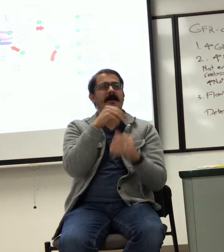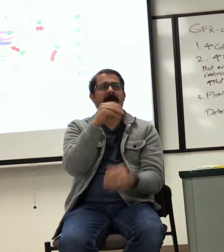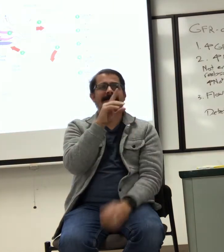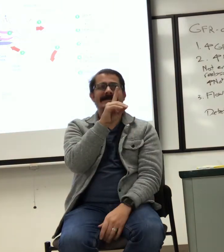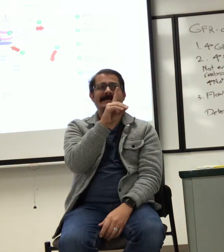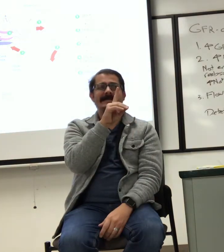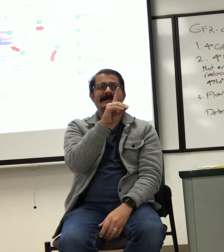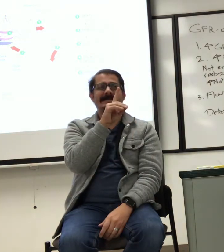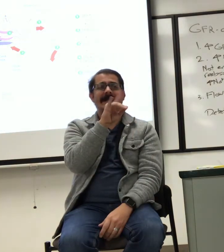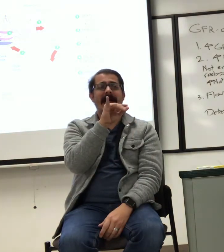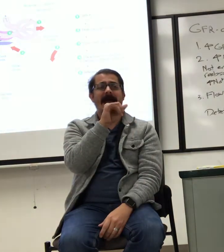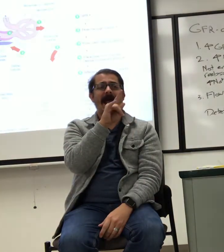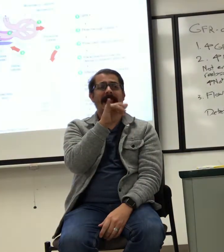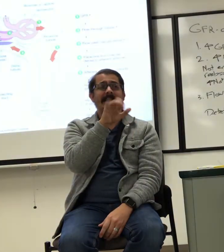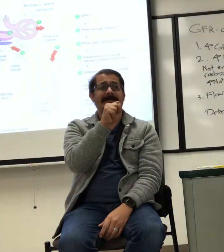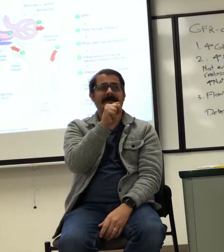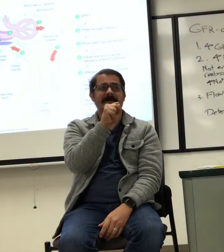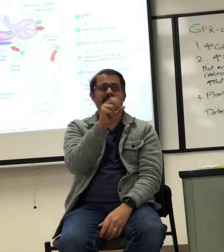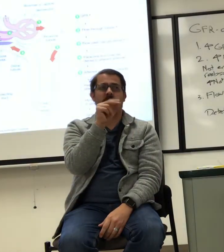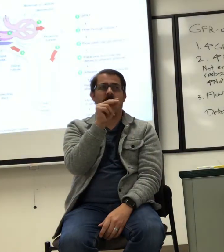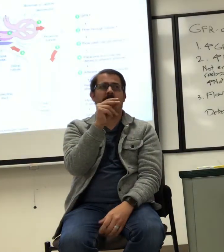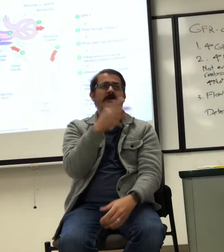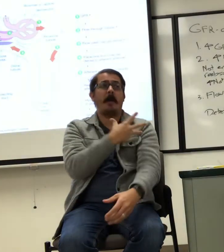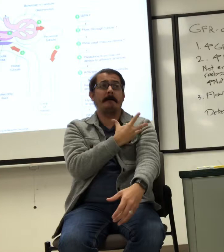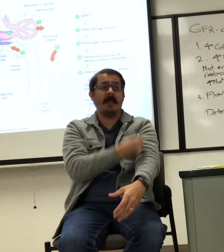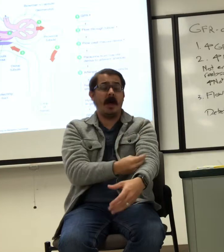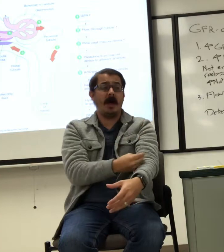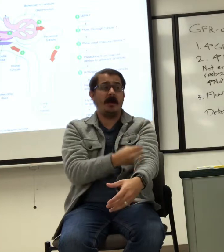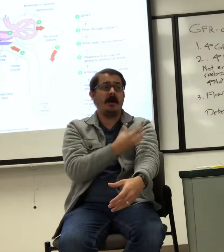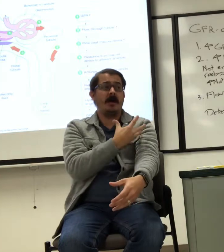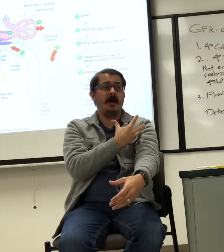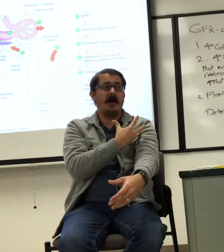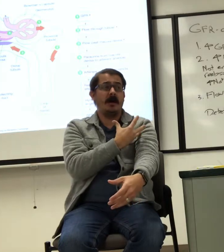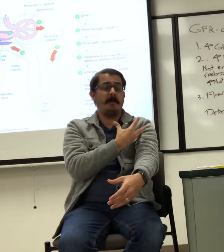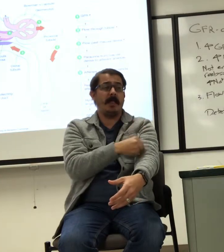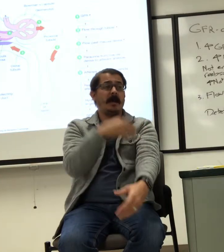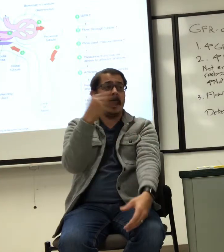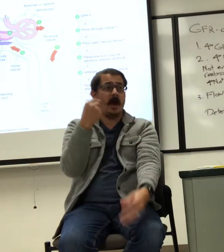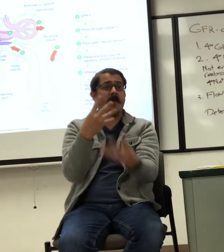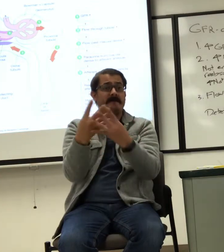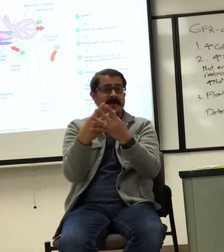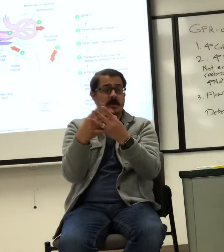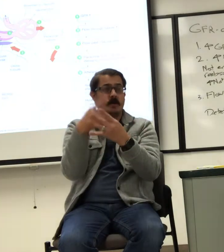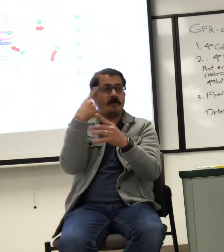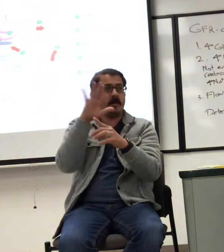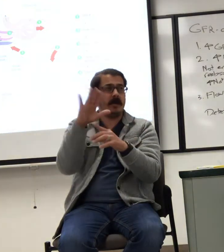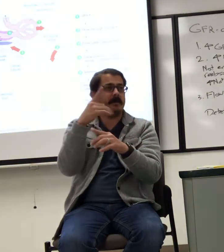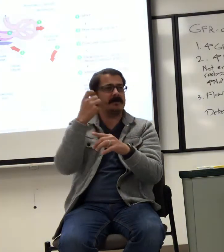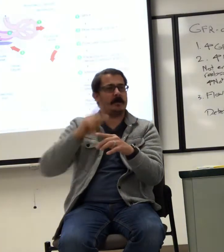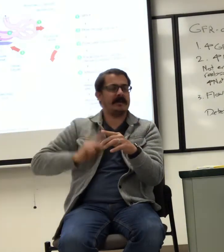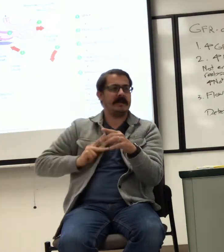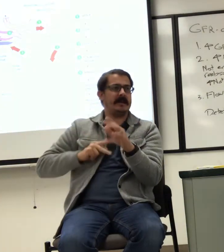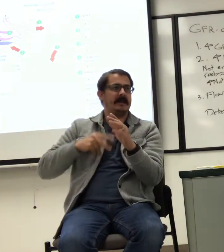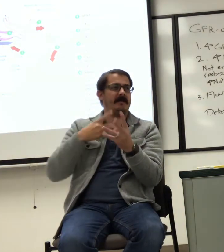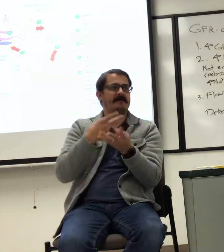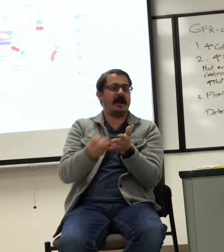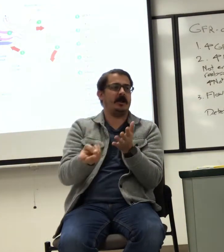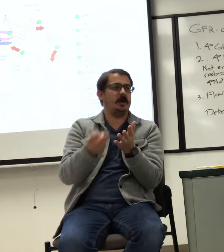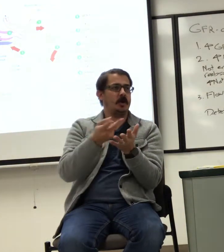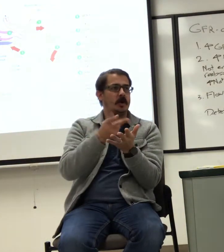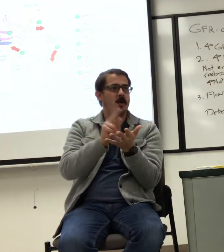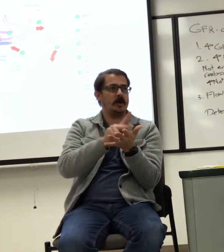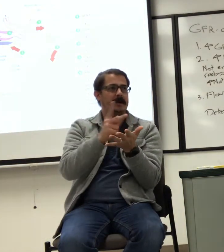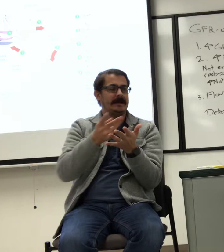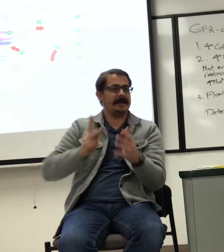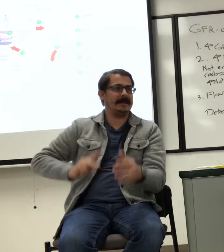is you're taking the blood and filtering it for them. oh, okay. Because there's some kidney failure where the kidneys aren't